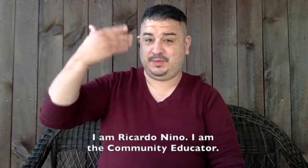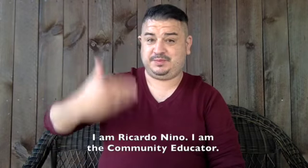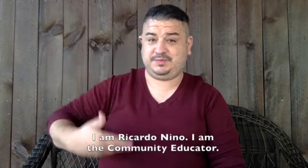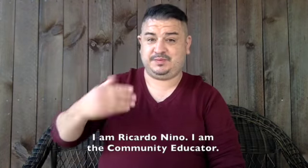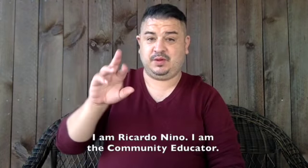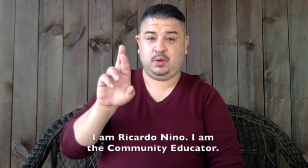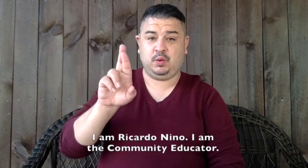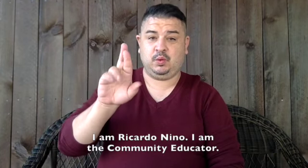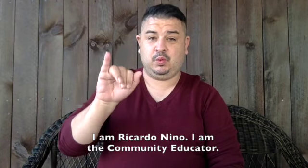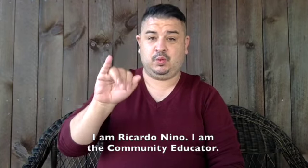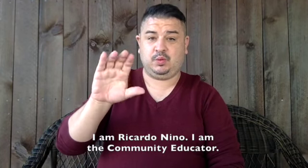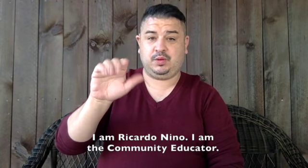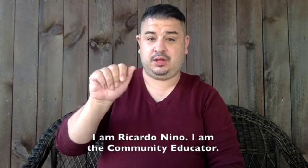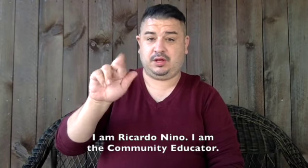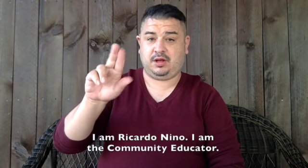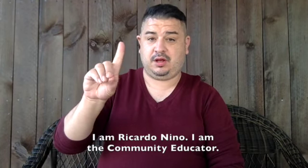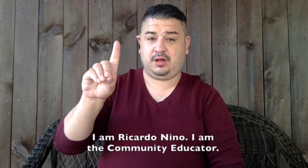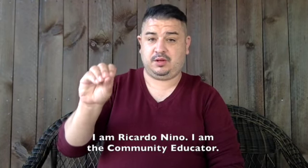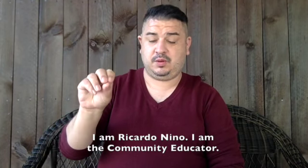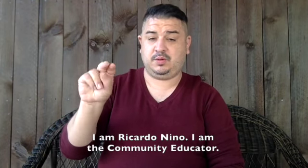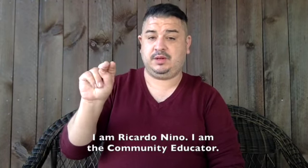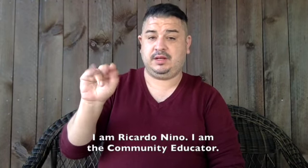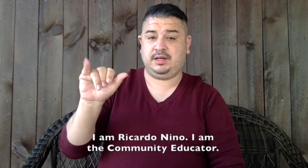I am Ricardo Nino, I am the Community Educator.